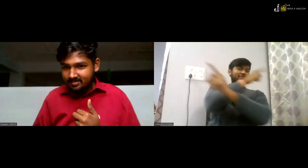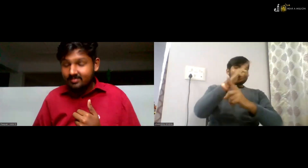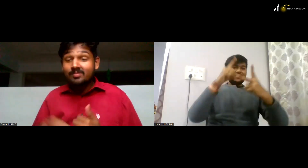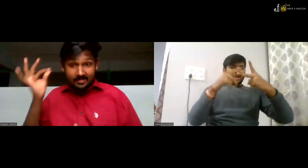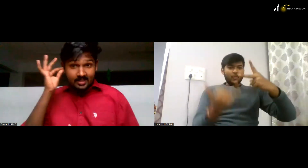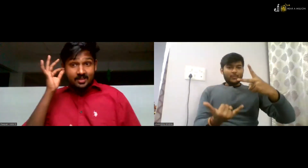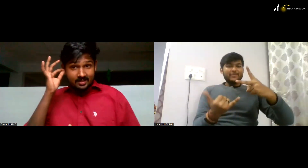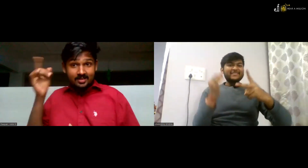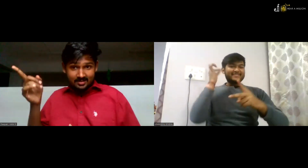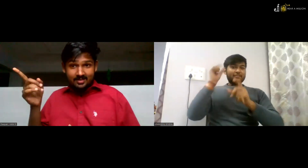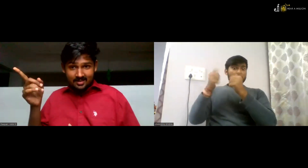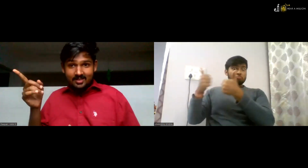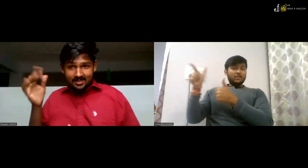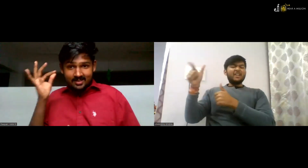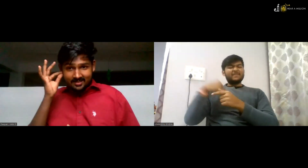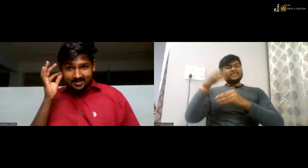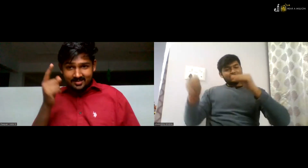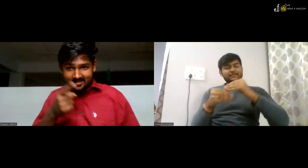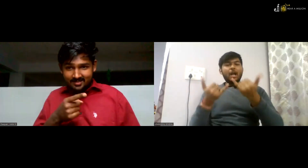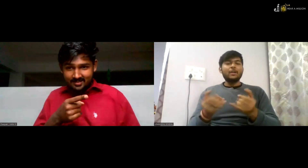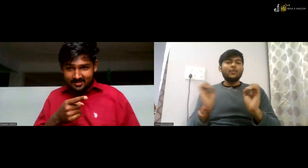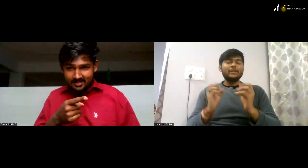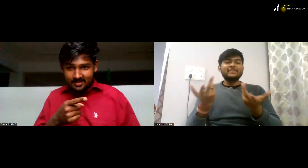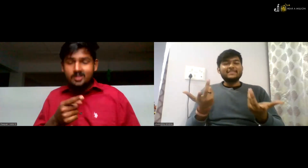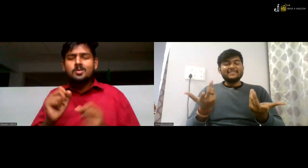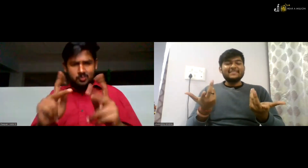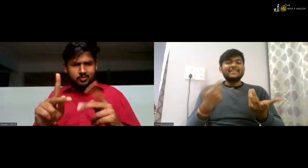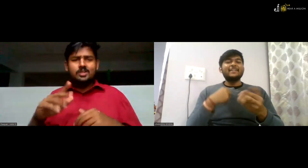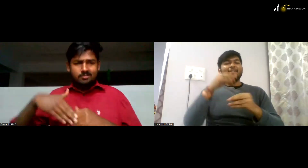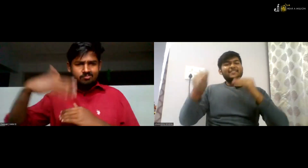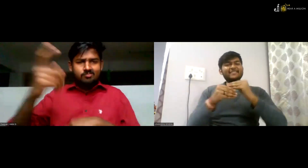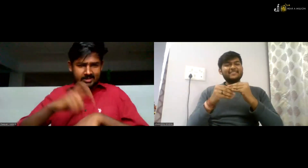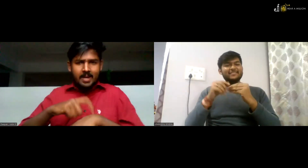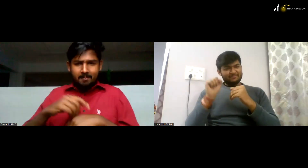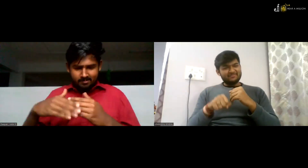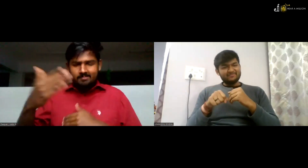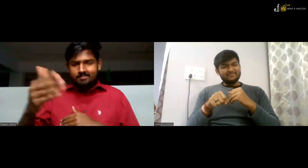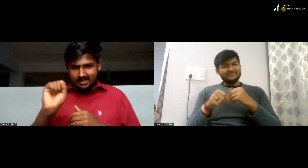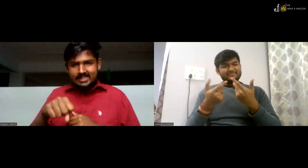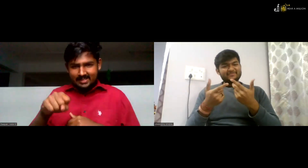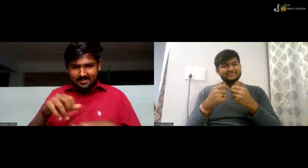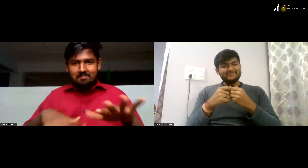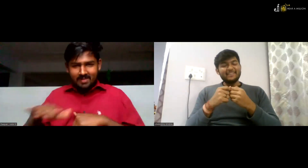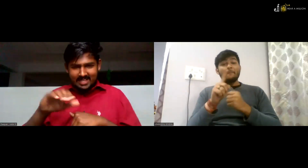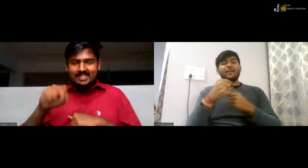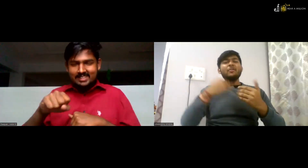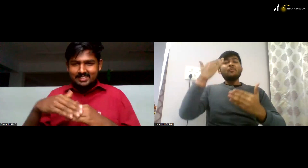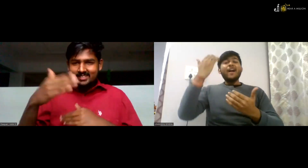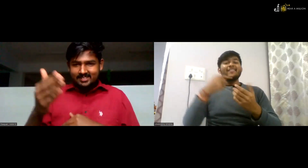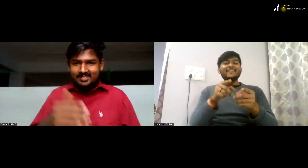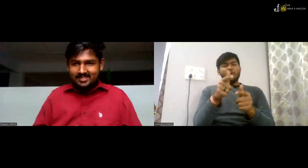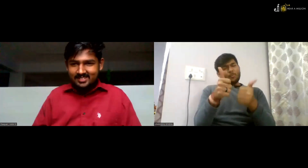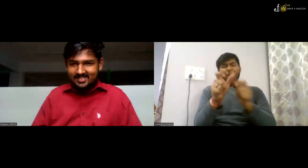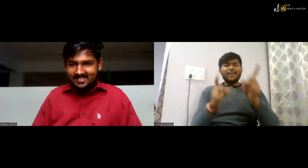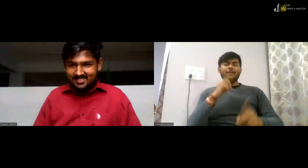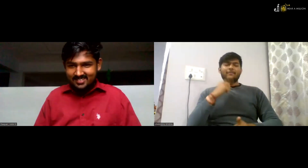something. You remember earlier we had the Rahul Jan. I would like to have Rahul right now. Don't worry, we can have him